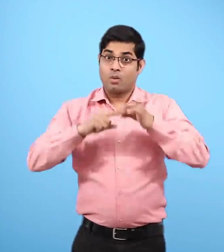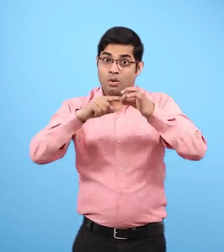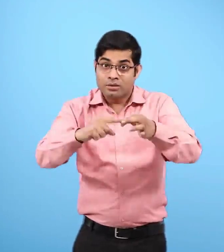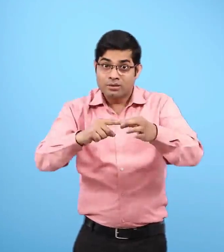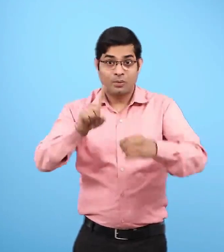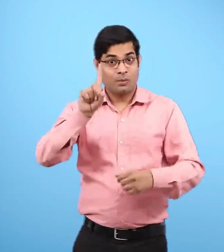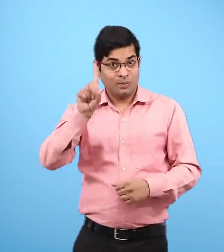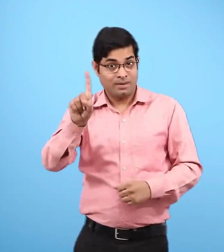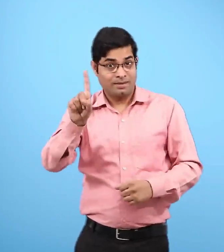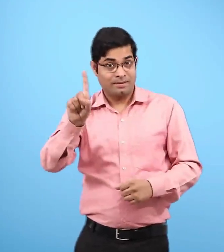Question 1.